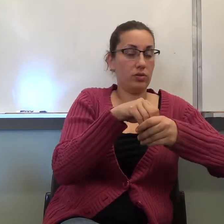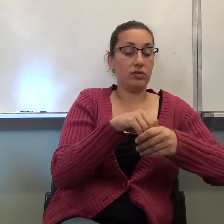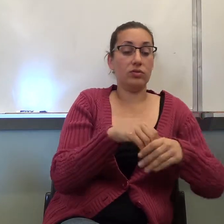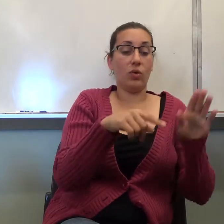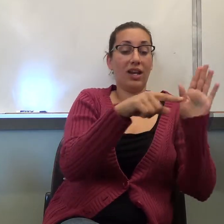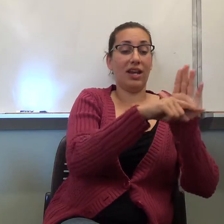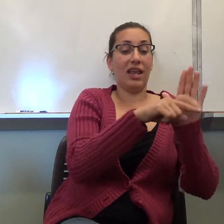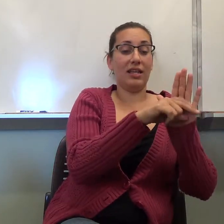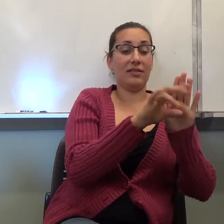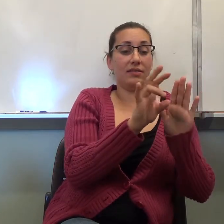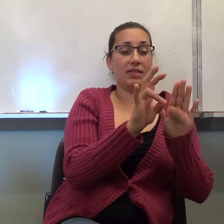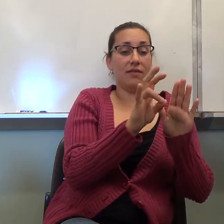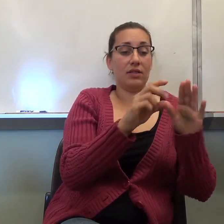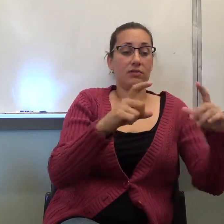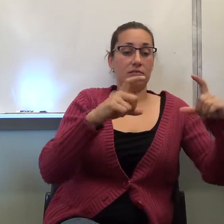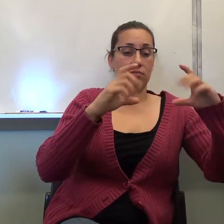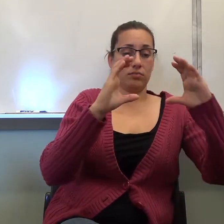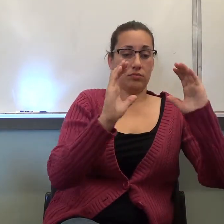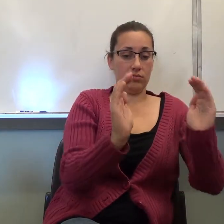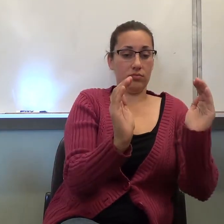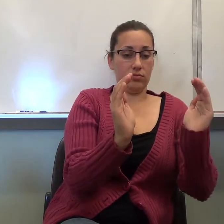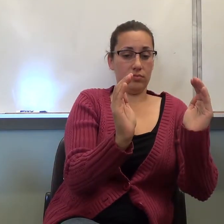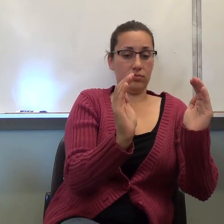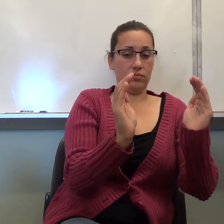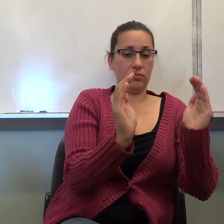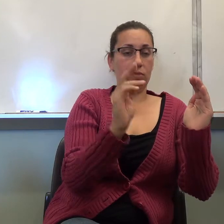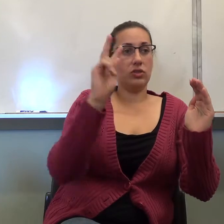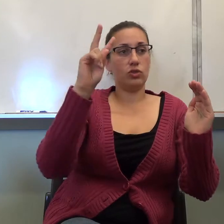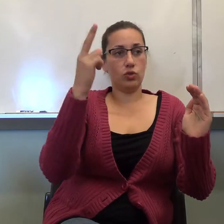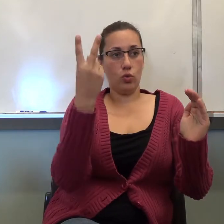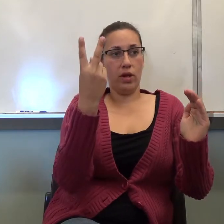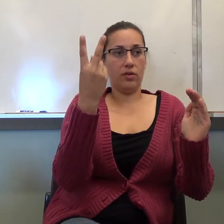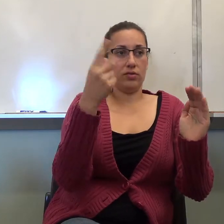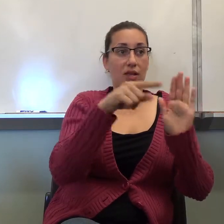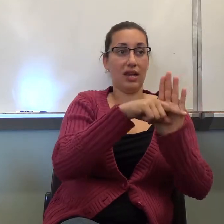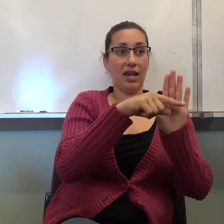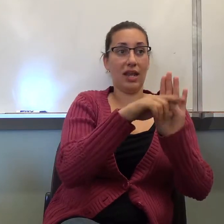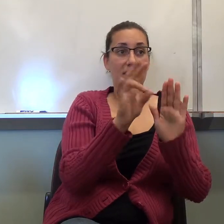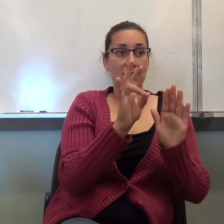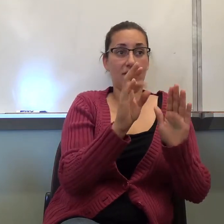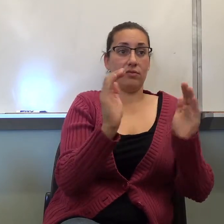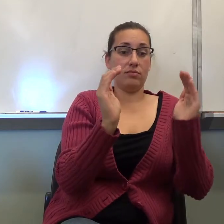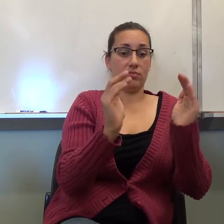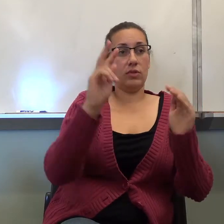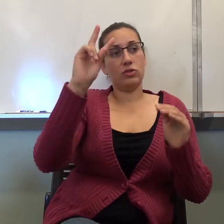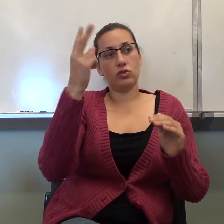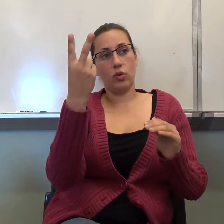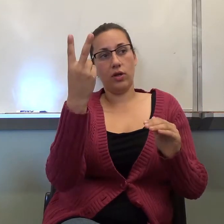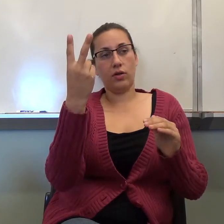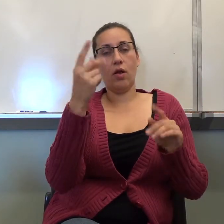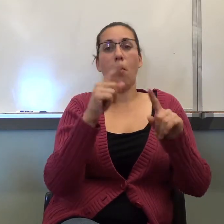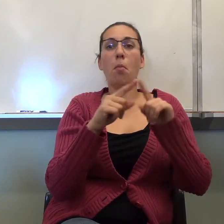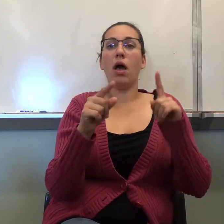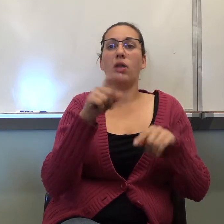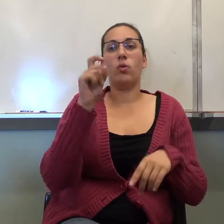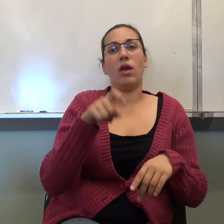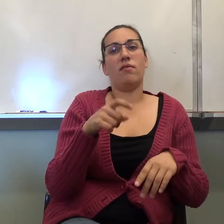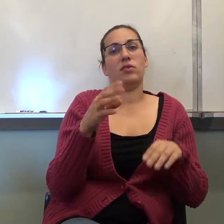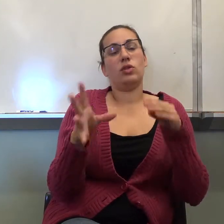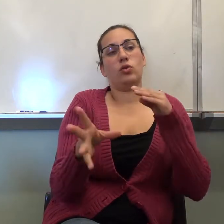you're going to use this, A equals to -7, you have to square the -7. And then also take the opposite. Now, when you're